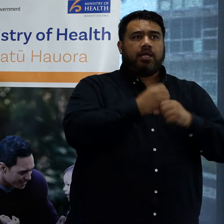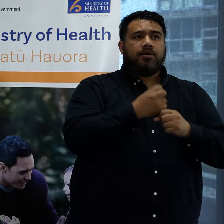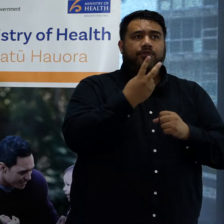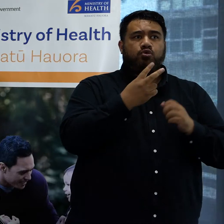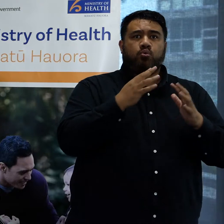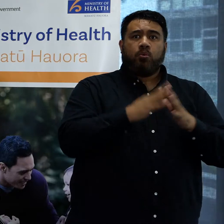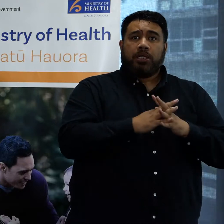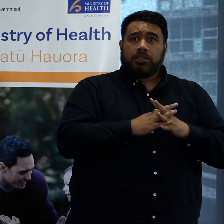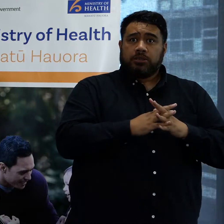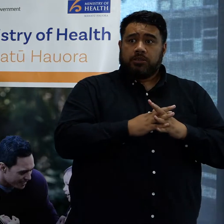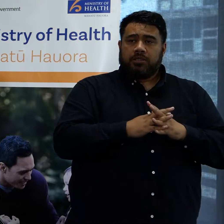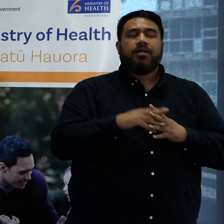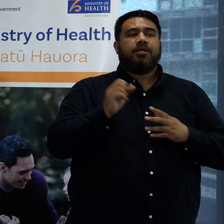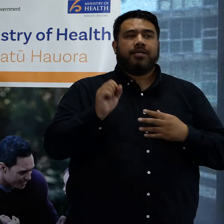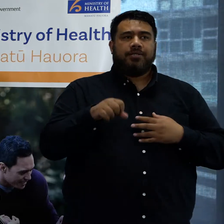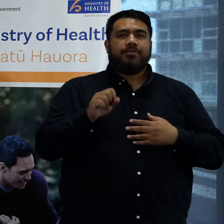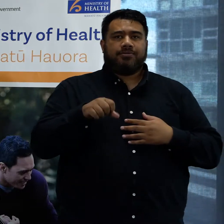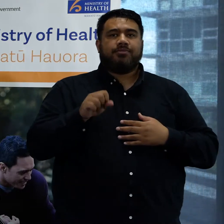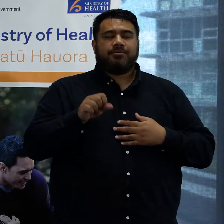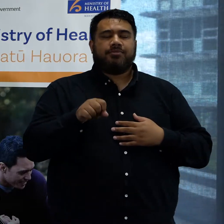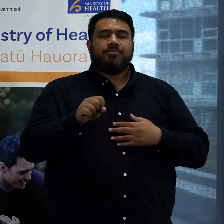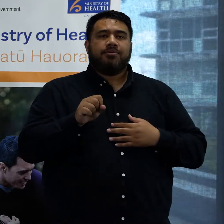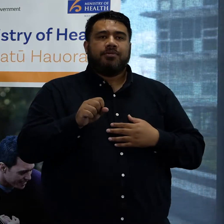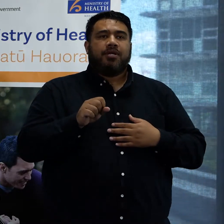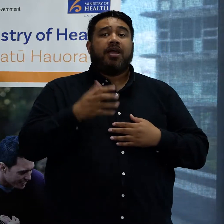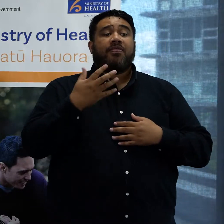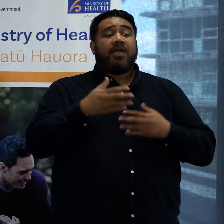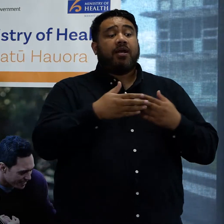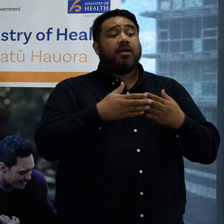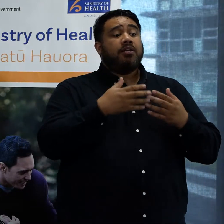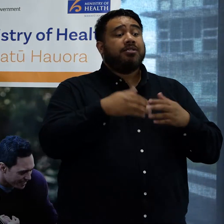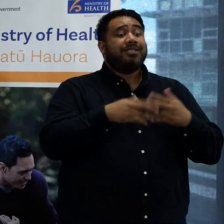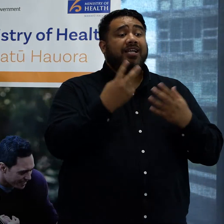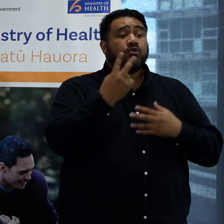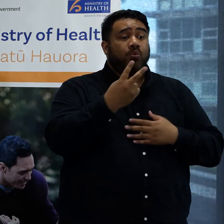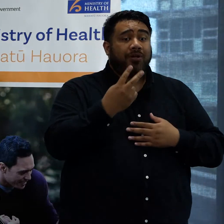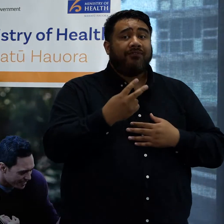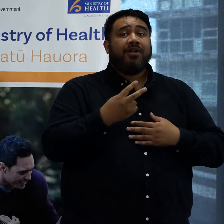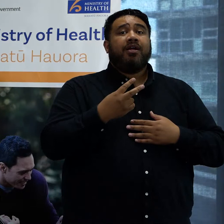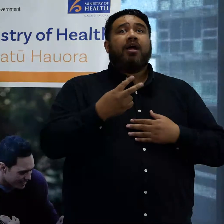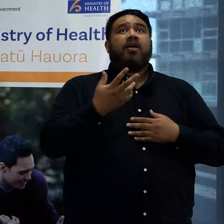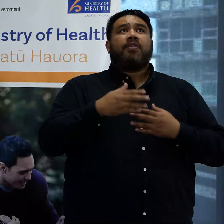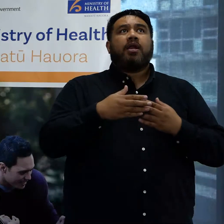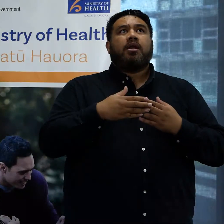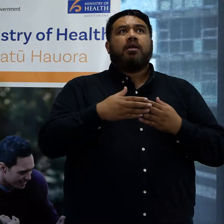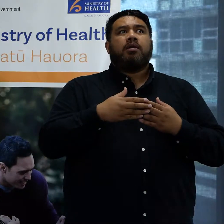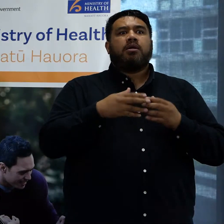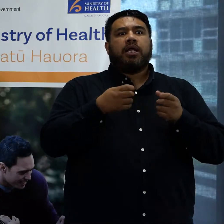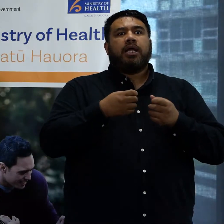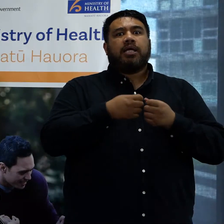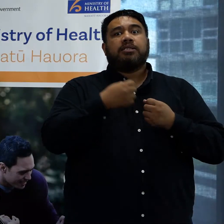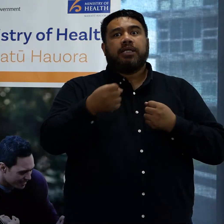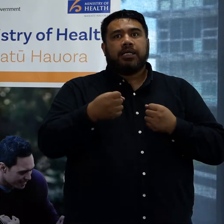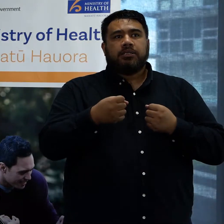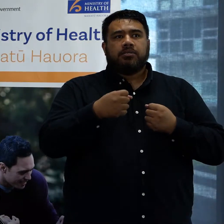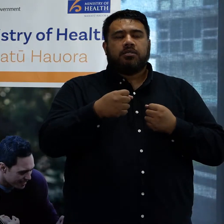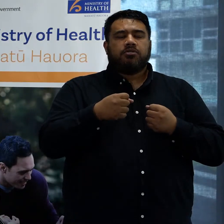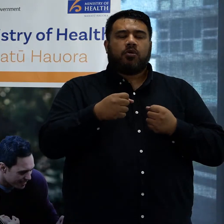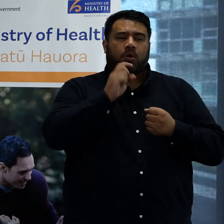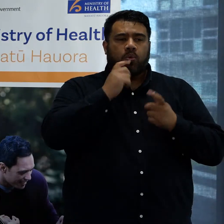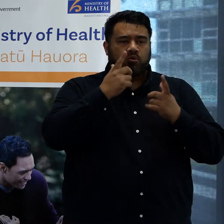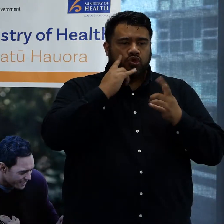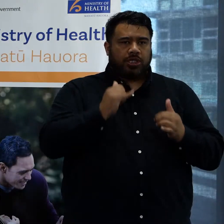period? Yes, and of course there will be the further testing at day 12, and then probably the extension of it. But at the moment we're confident